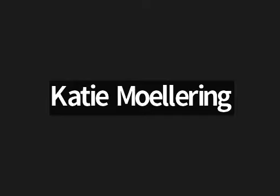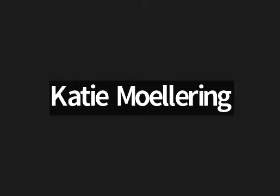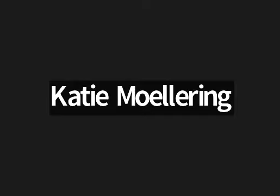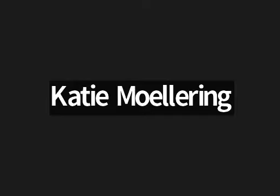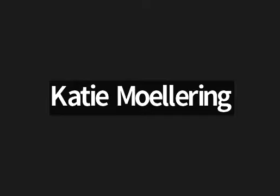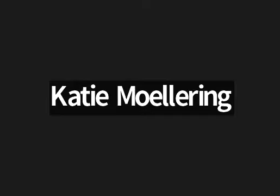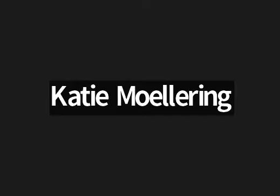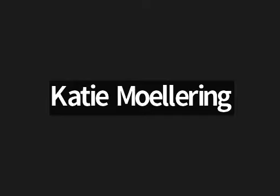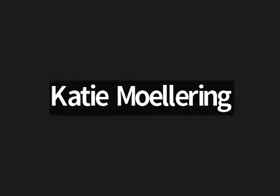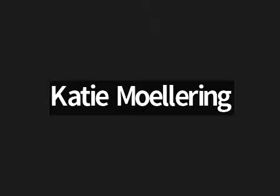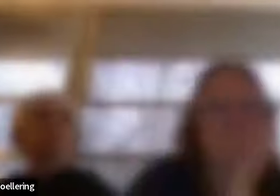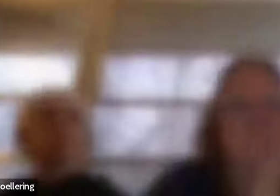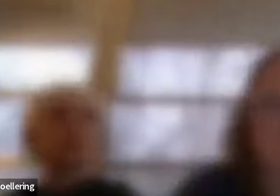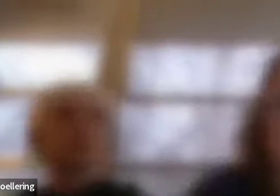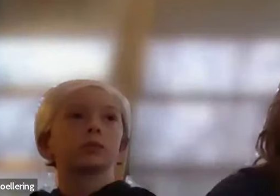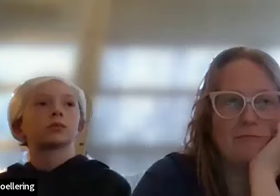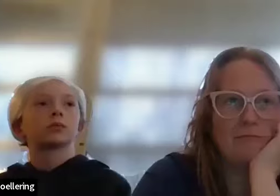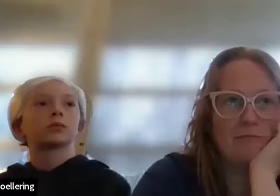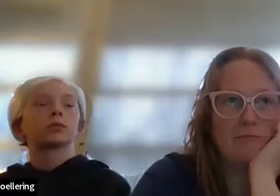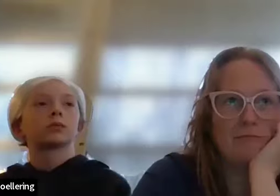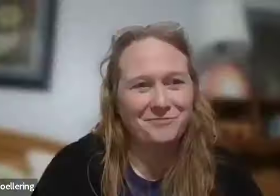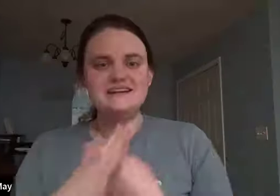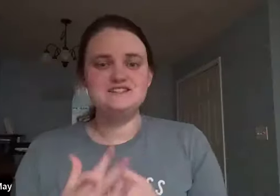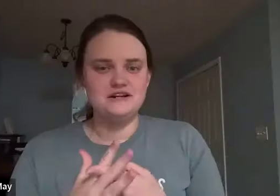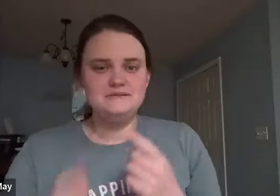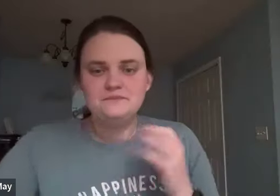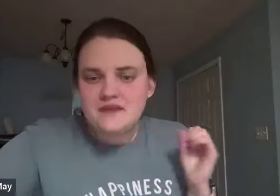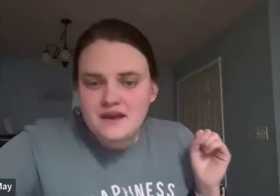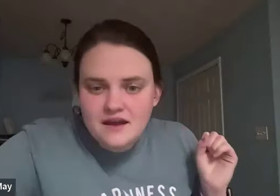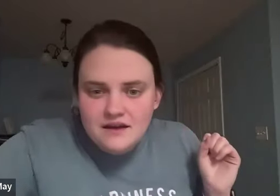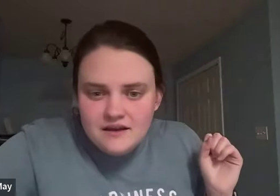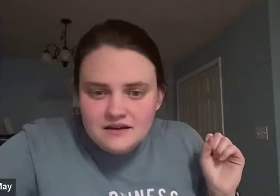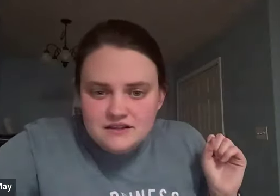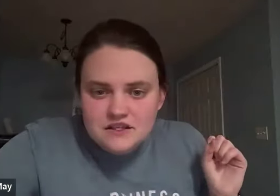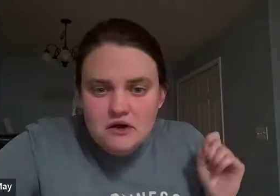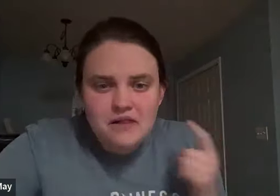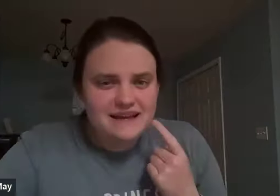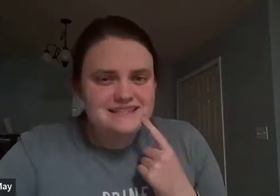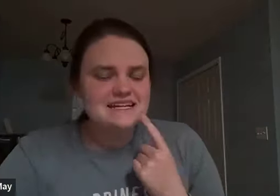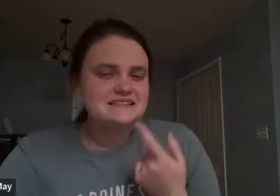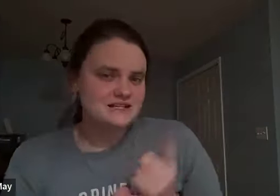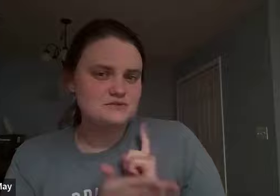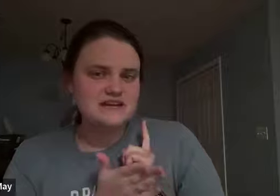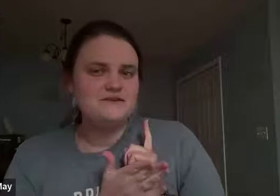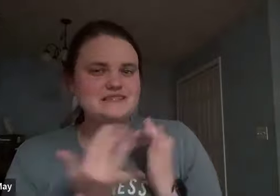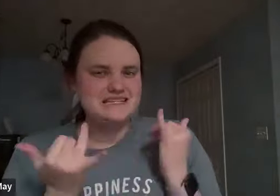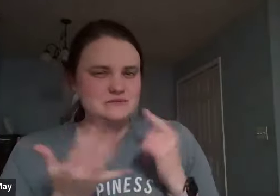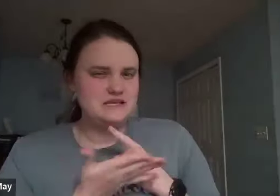I can't dress up as like a like. Go ahead and get started. So like I said last week,